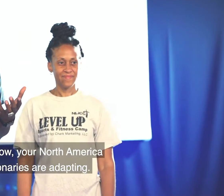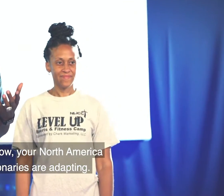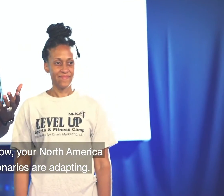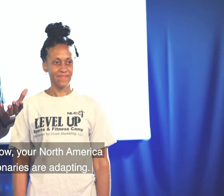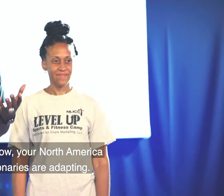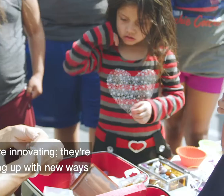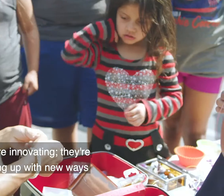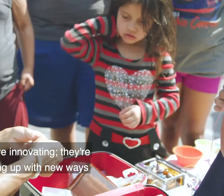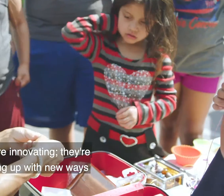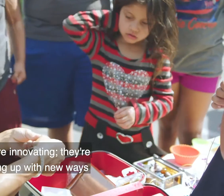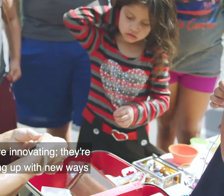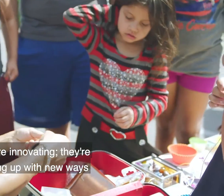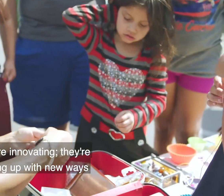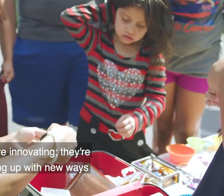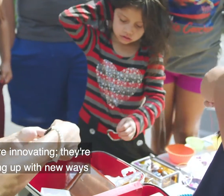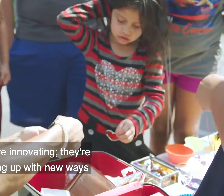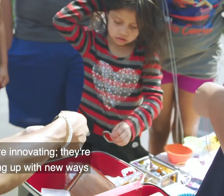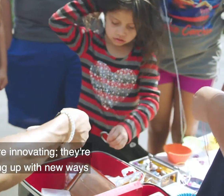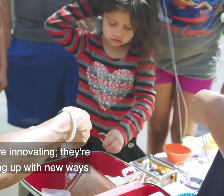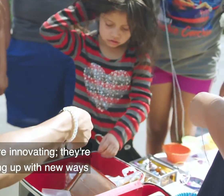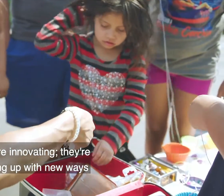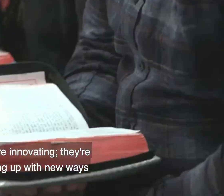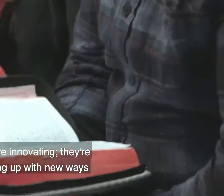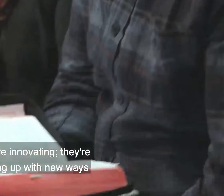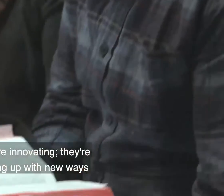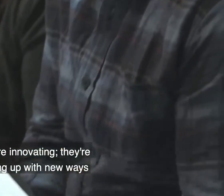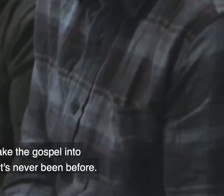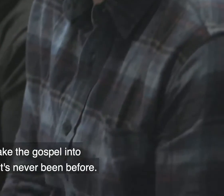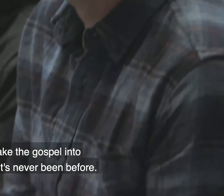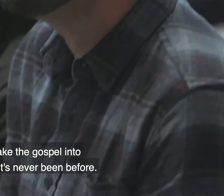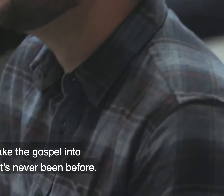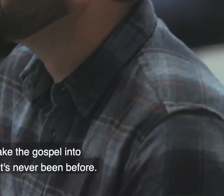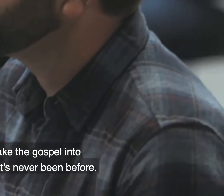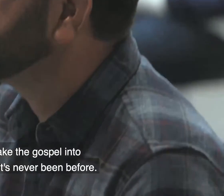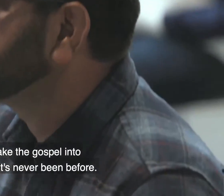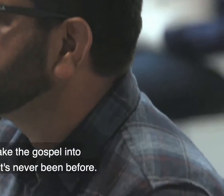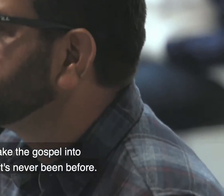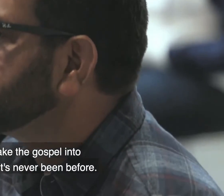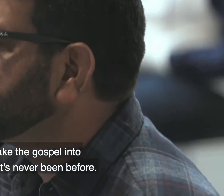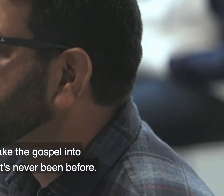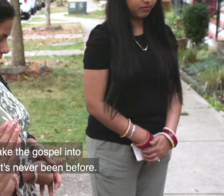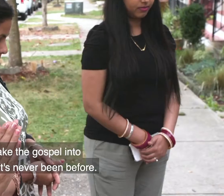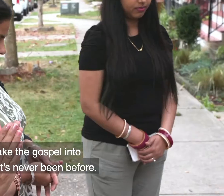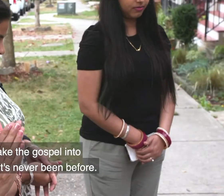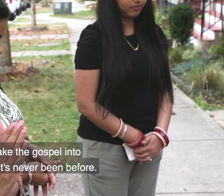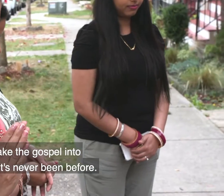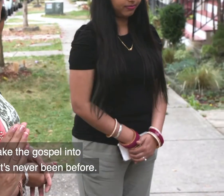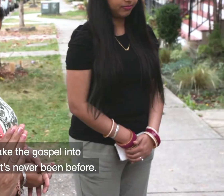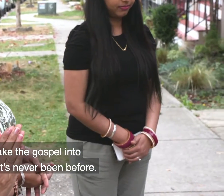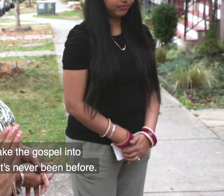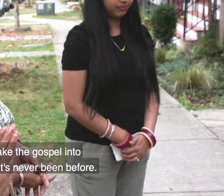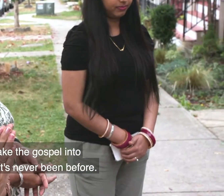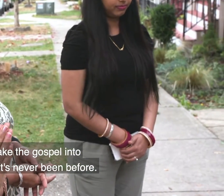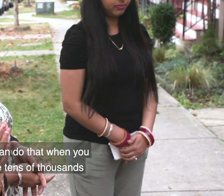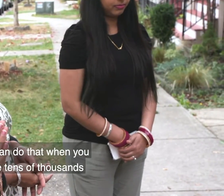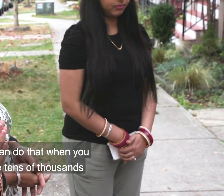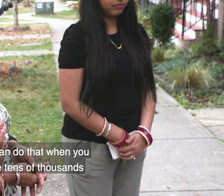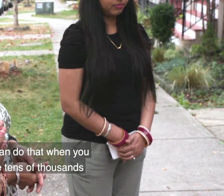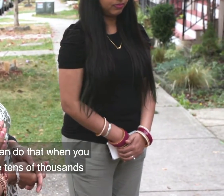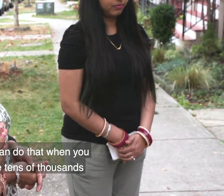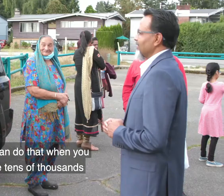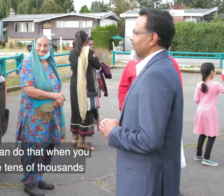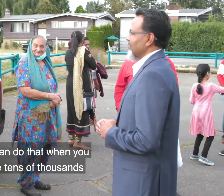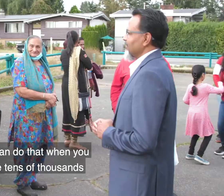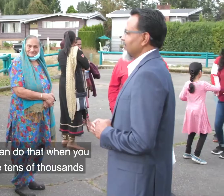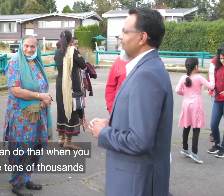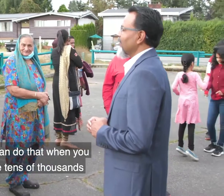adapting. They're innovating. They're coming up with new ways to take the gospel into places it's never been before. You can do that